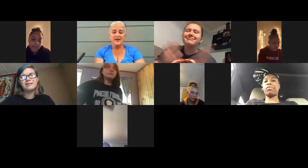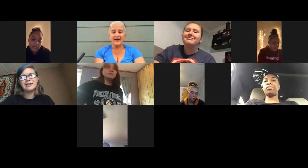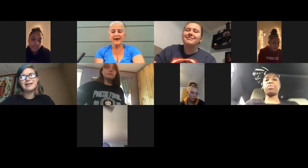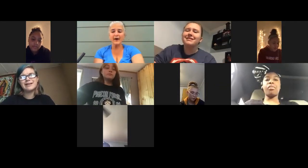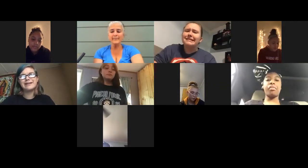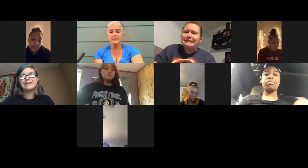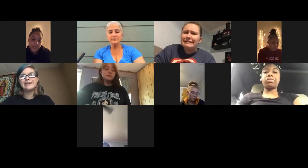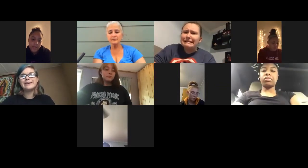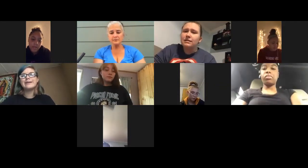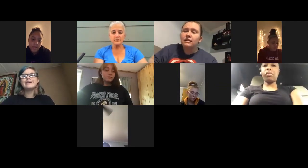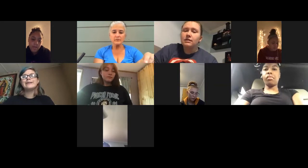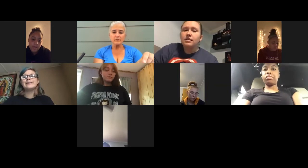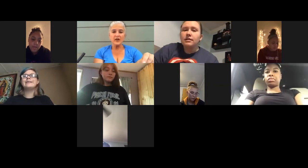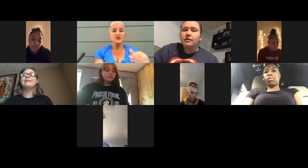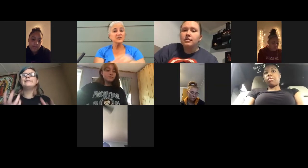right.